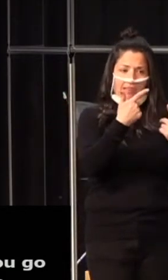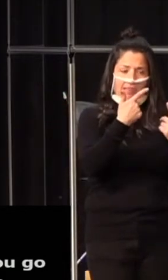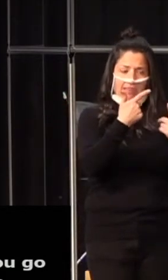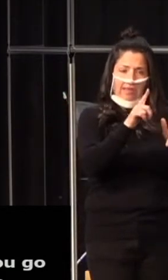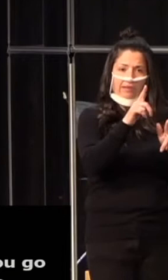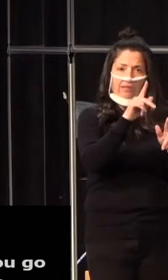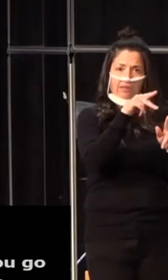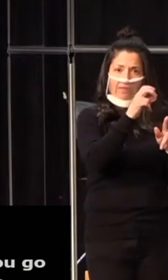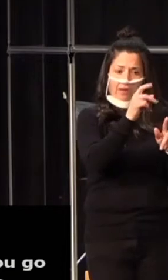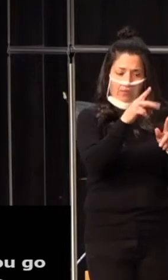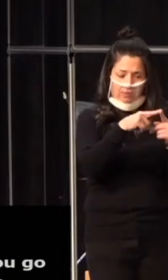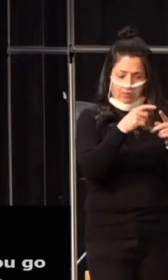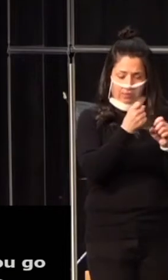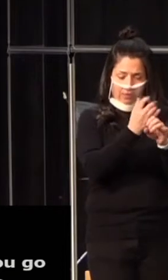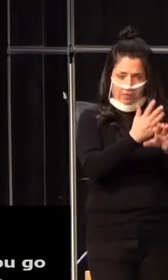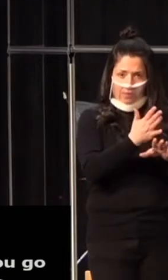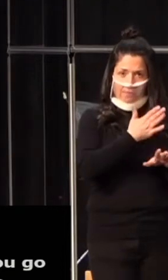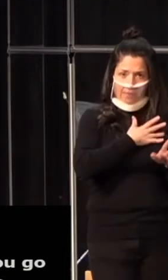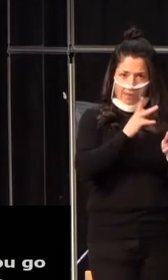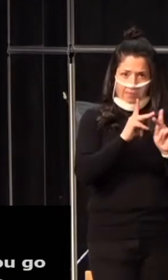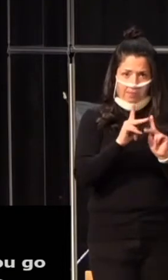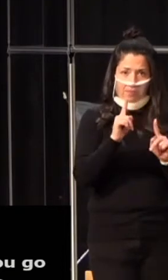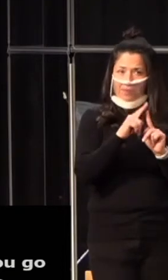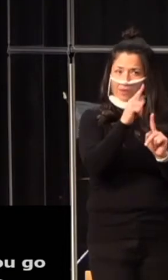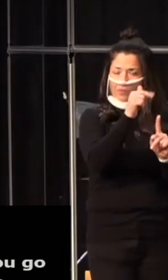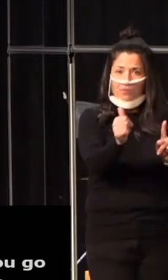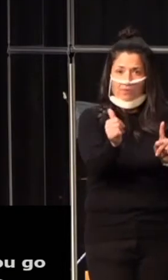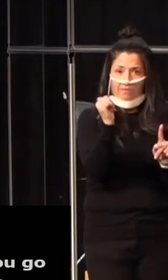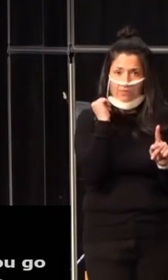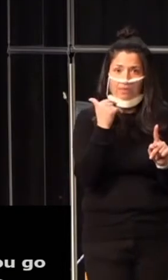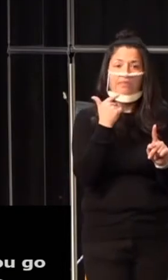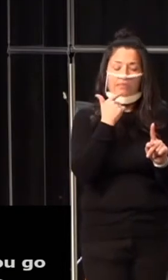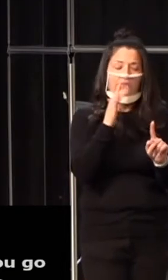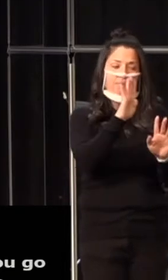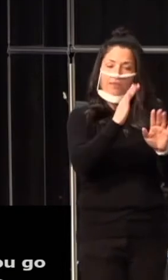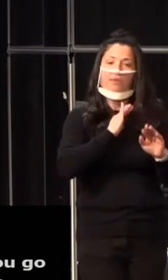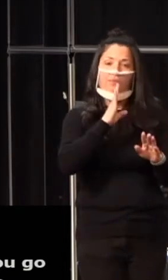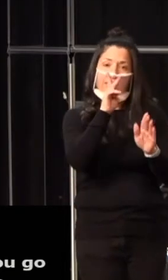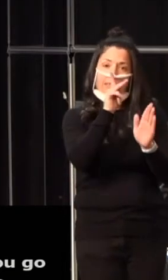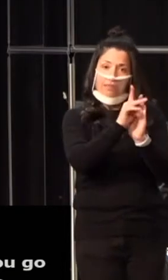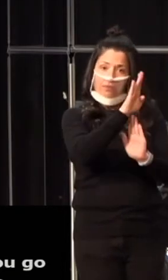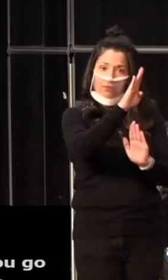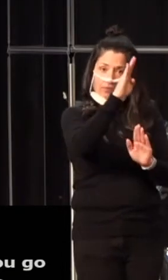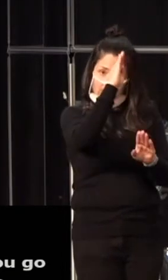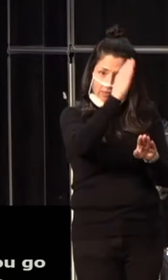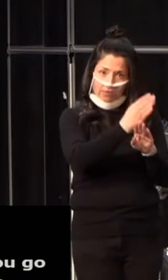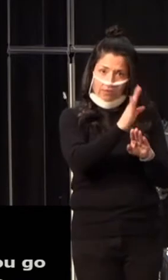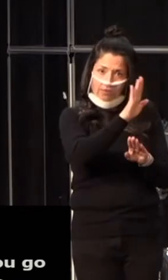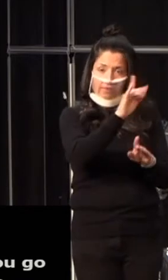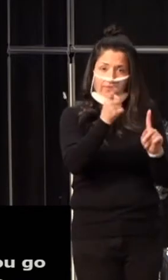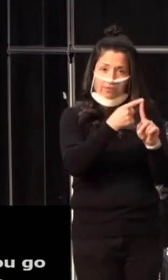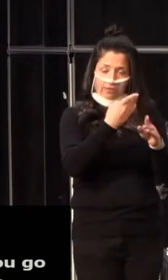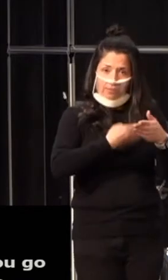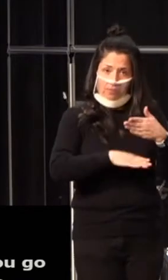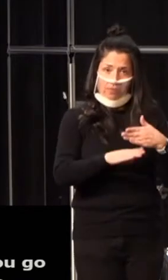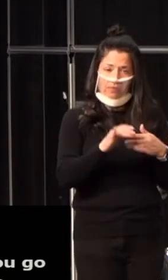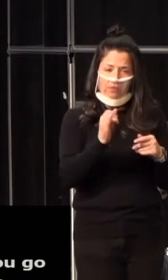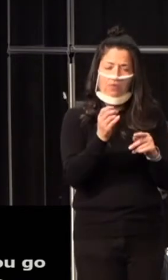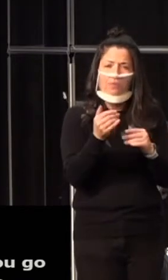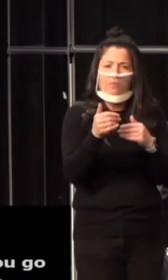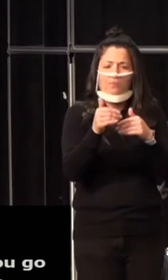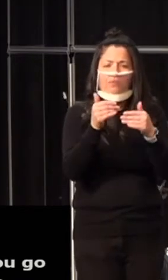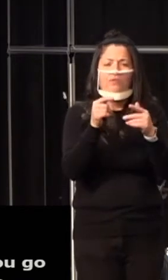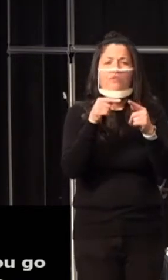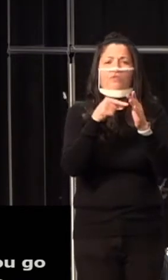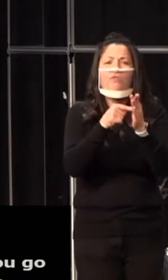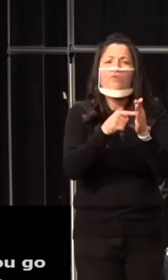serve me. But you have refused to let him go. Behold, I will kill your son, your firstborn. So here we have foreshadowing of what's going to happen later